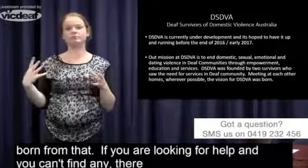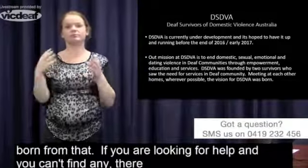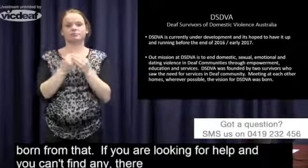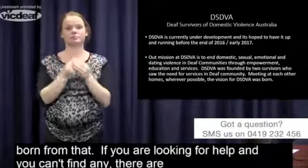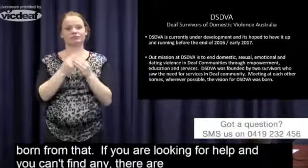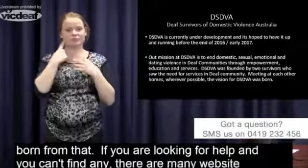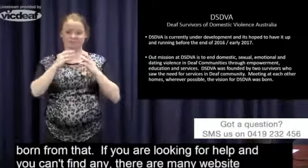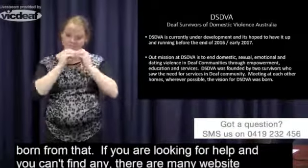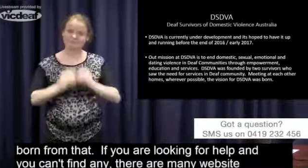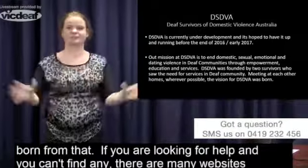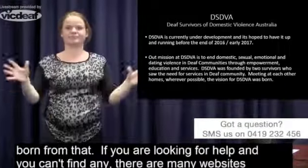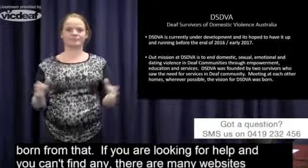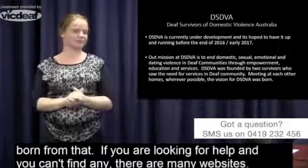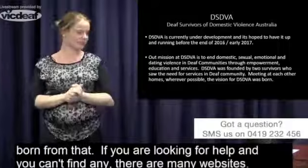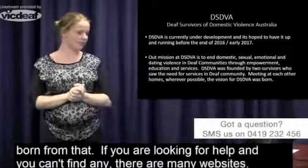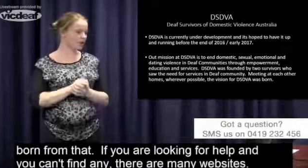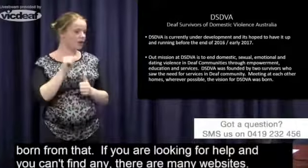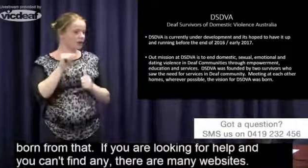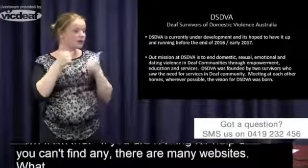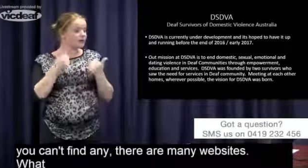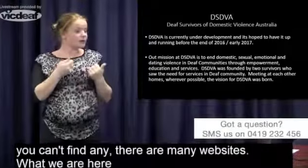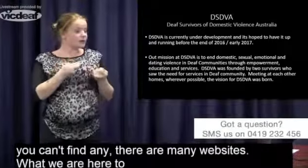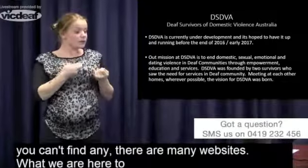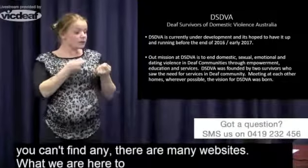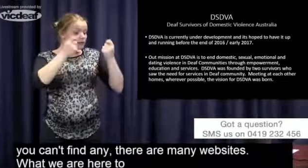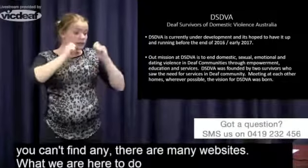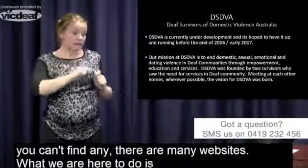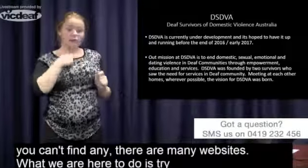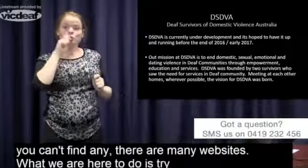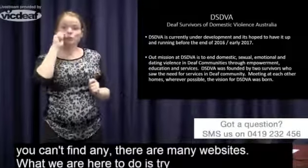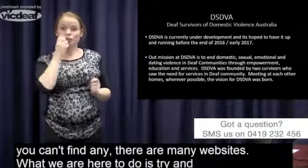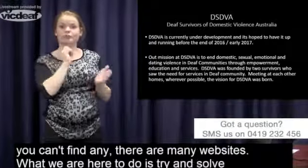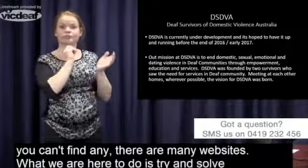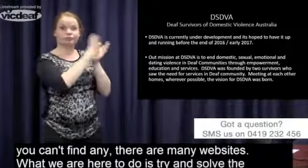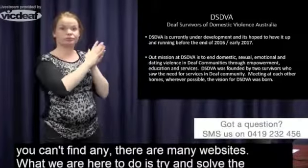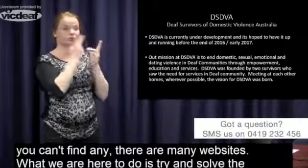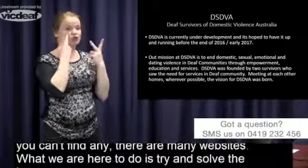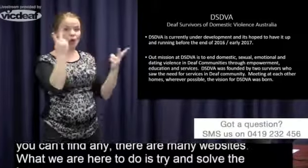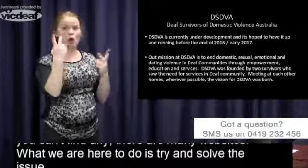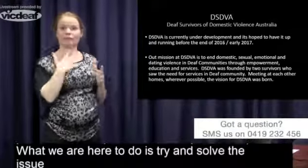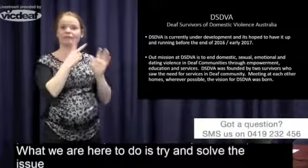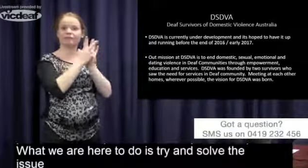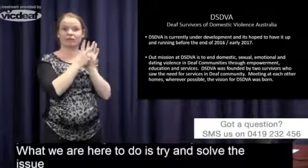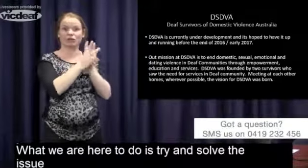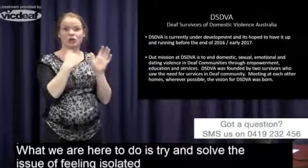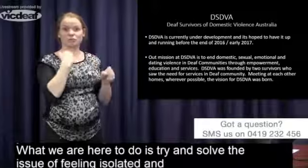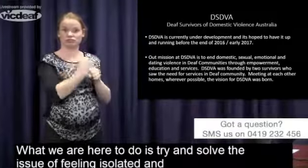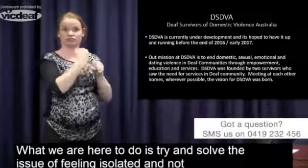and what we're here to do is to try and solve the issue of feeling isolated and not having the support that you need. So I have a